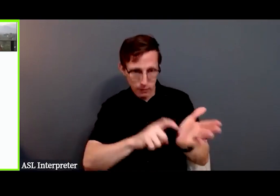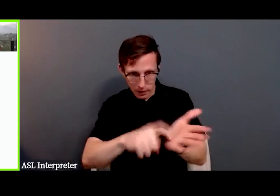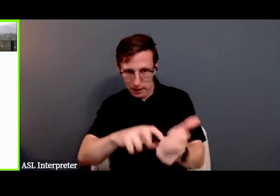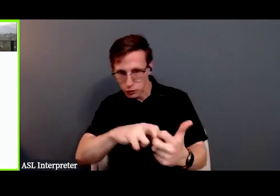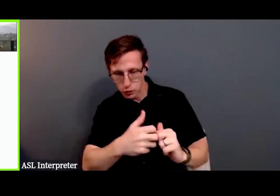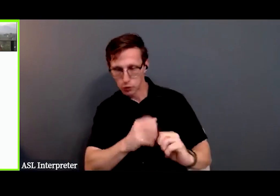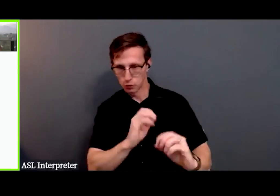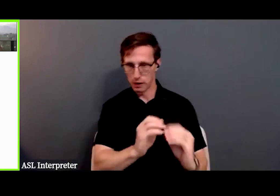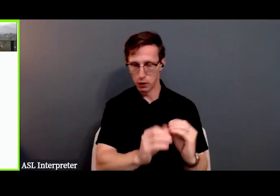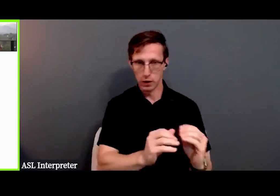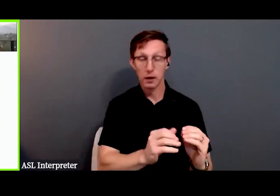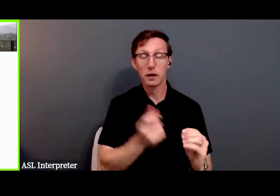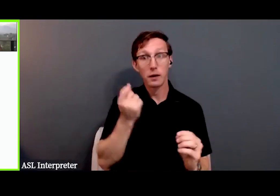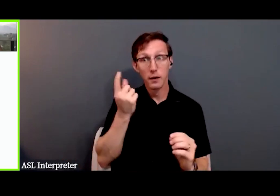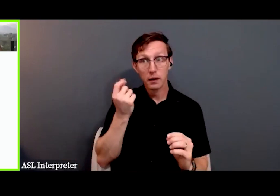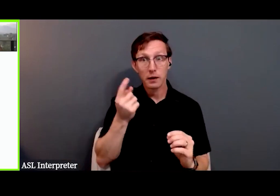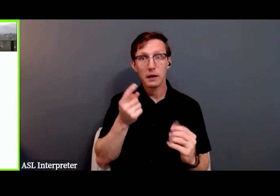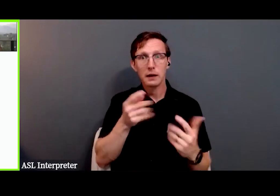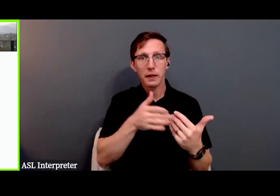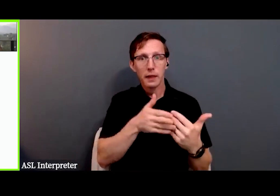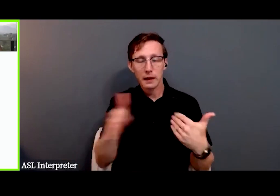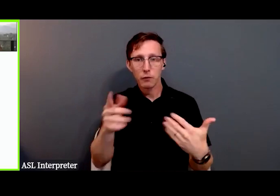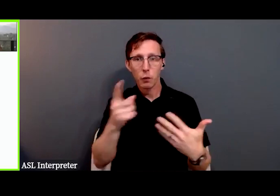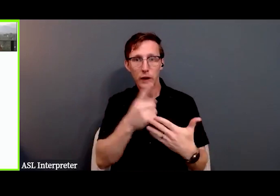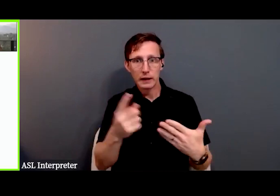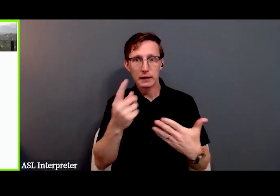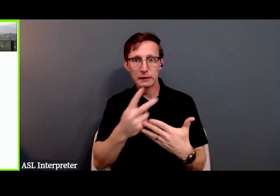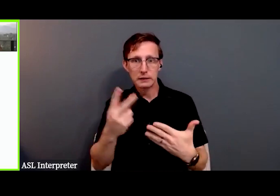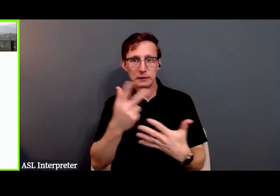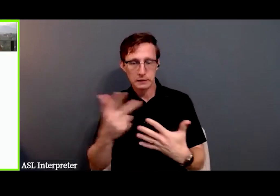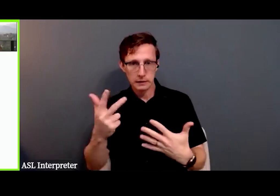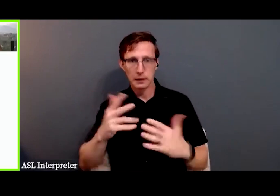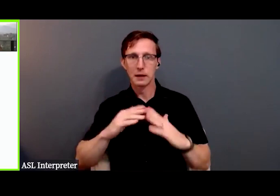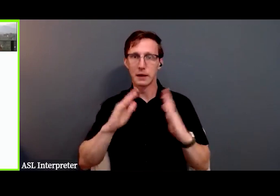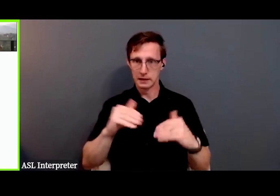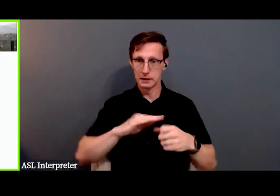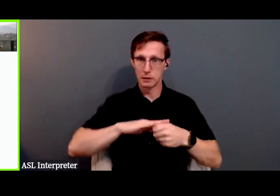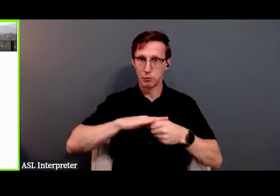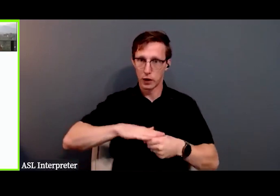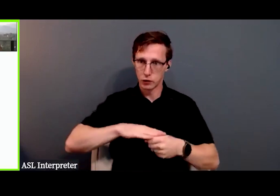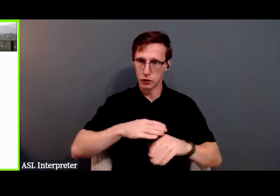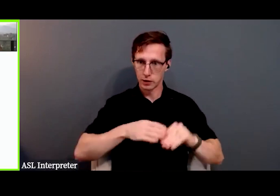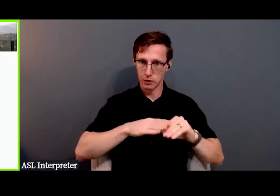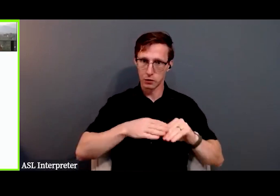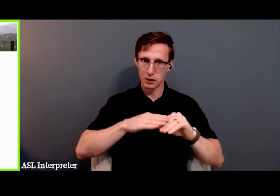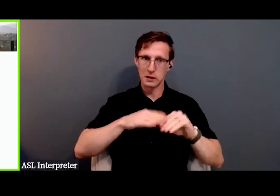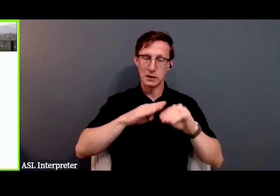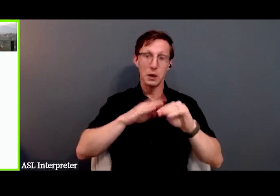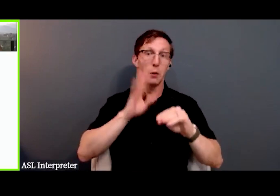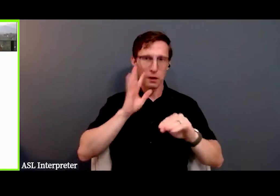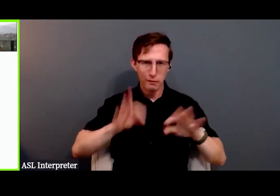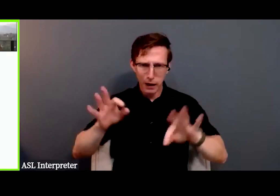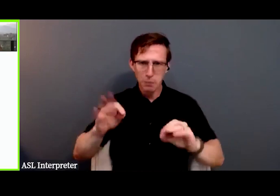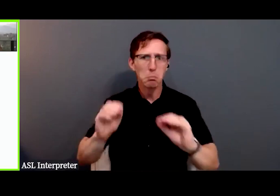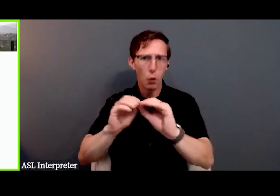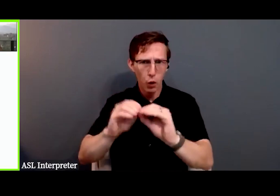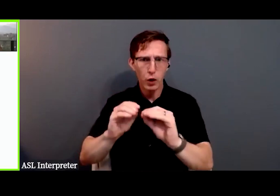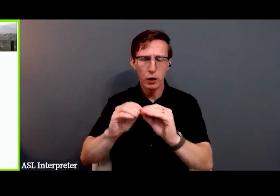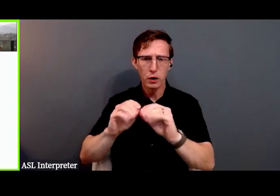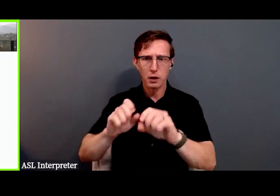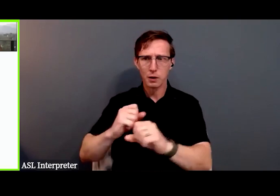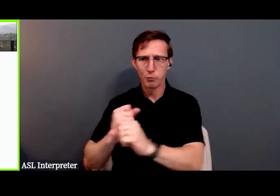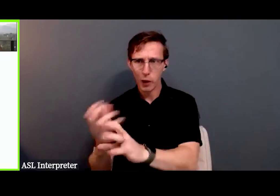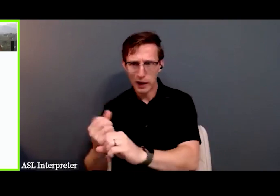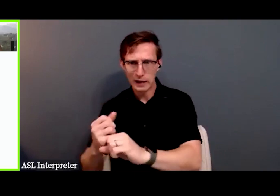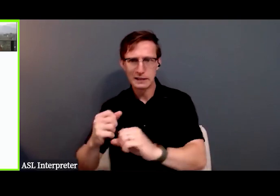system pressurizes in the coming weeks, we will continue to find new breaks and leaks. So it's important to know that there are many, many breaks